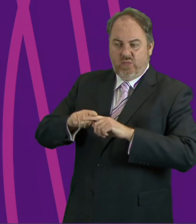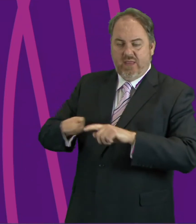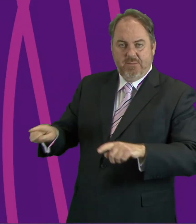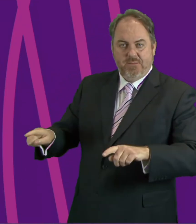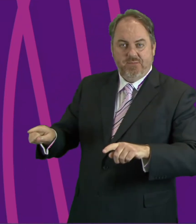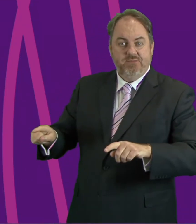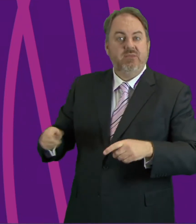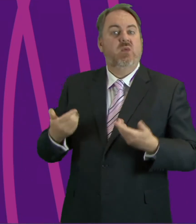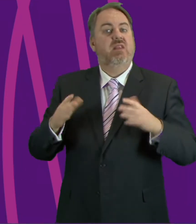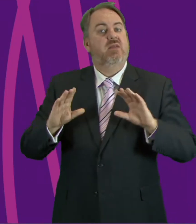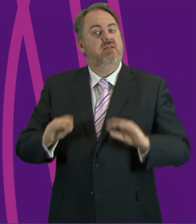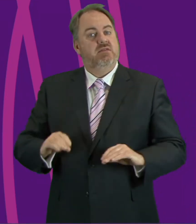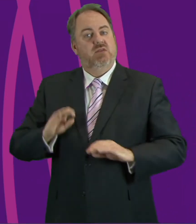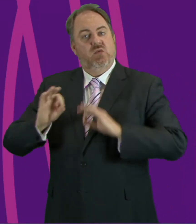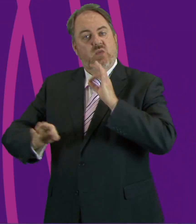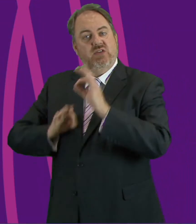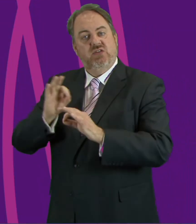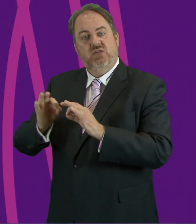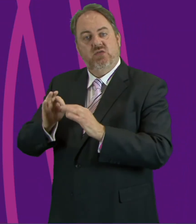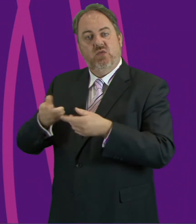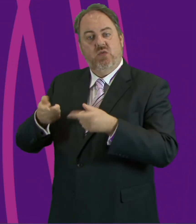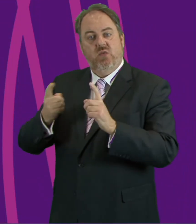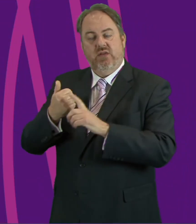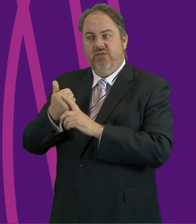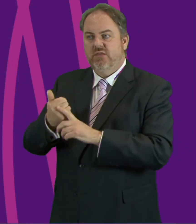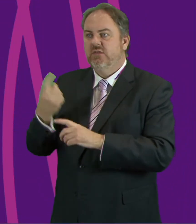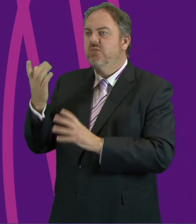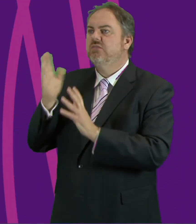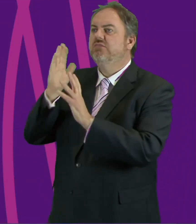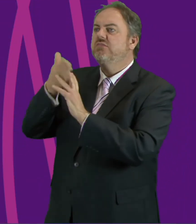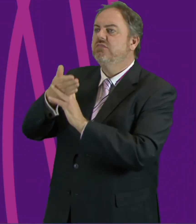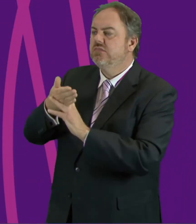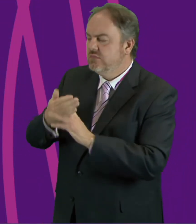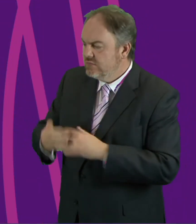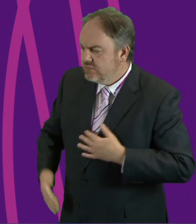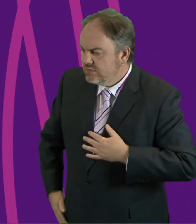That concludes questions on the Lord Advocate's statement.